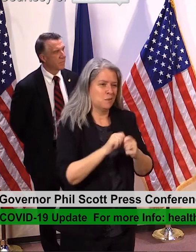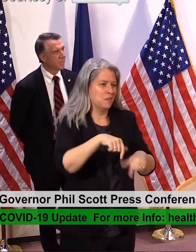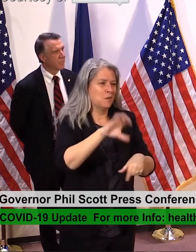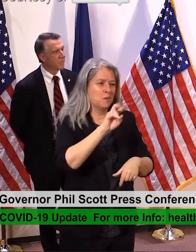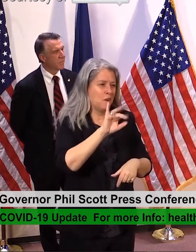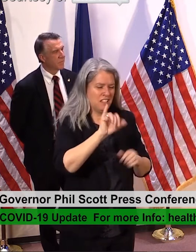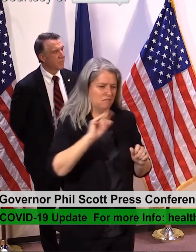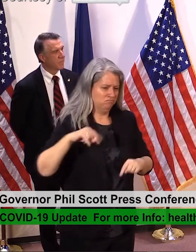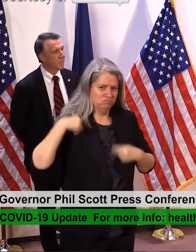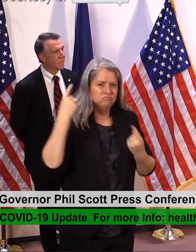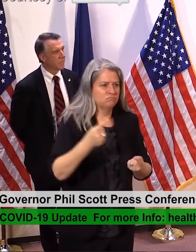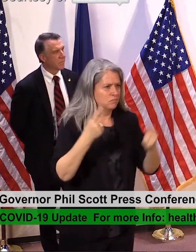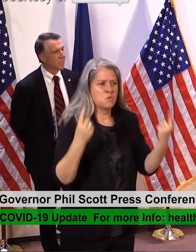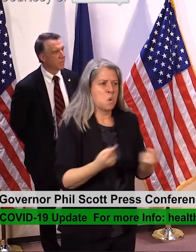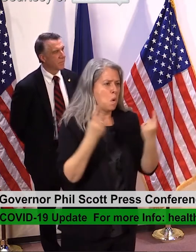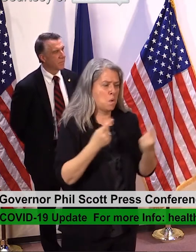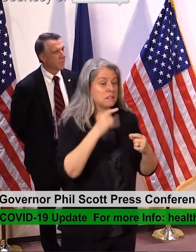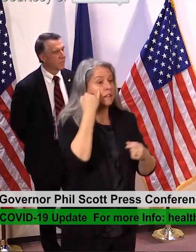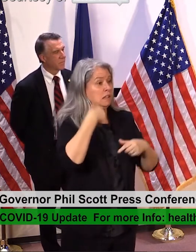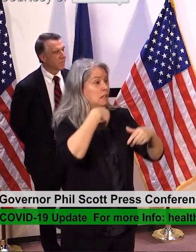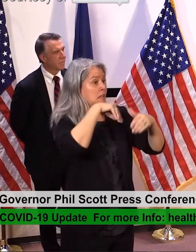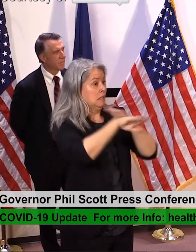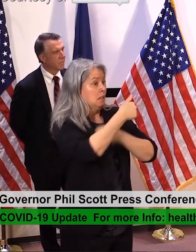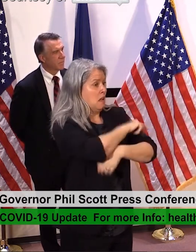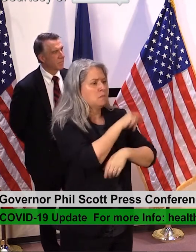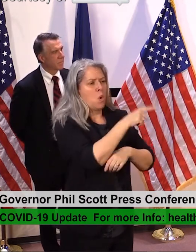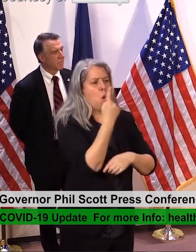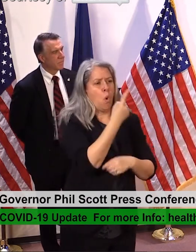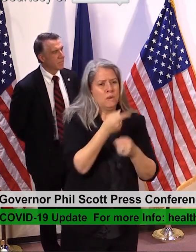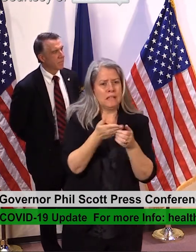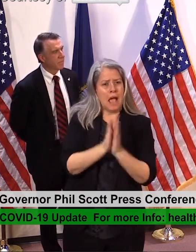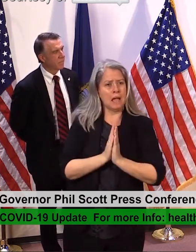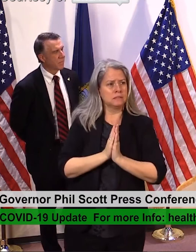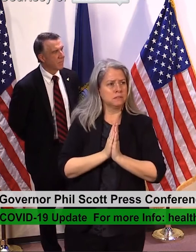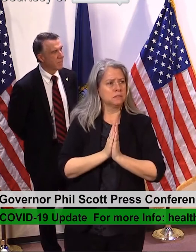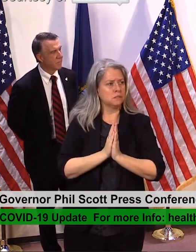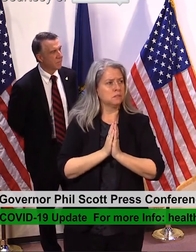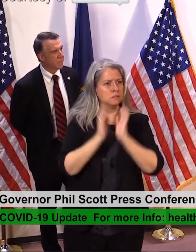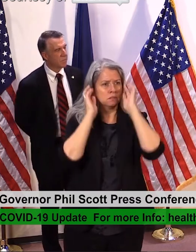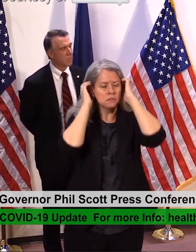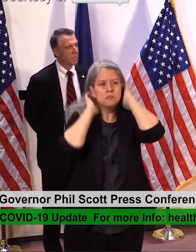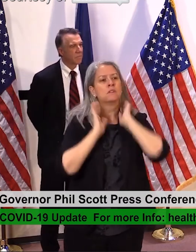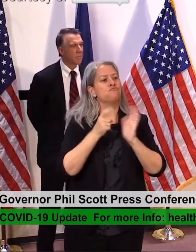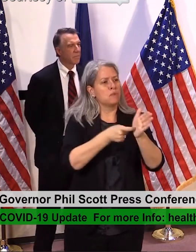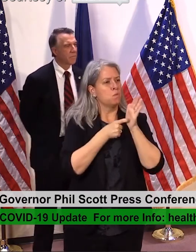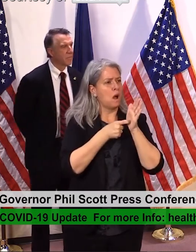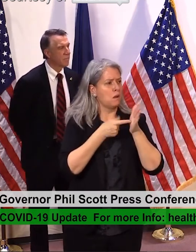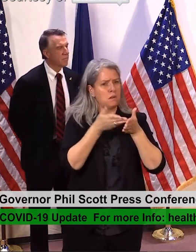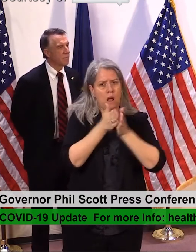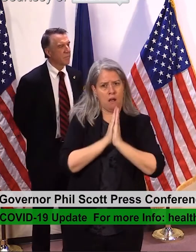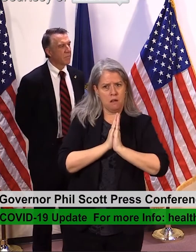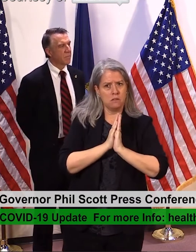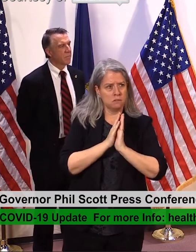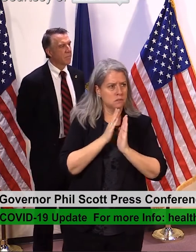been practice for quite some time now, and it's actually a performance quality indicator for patients who